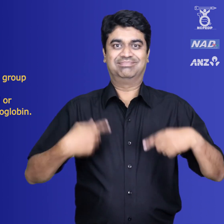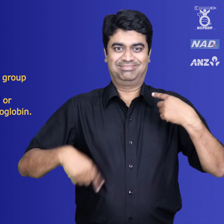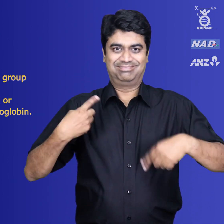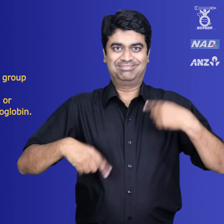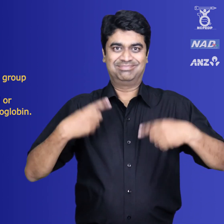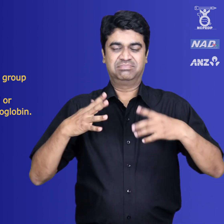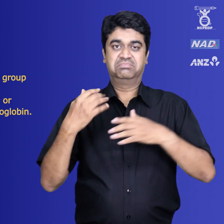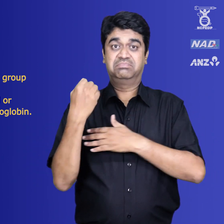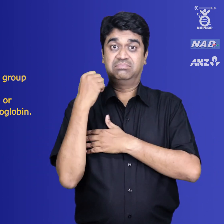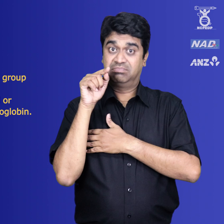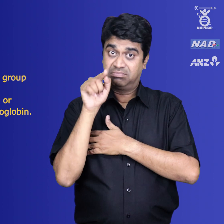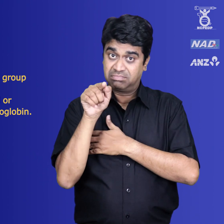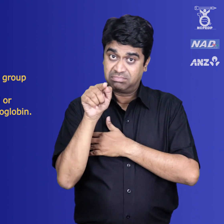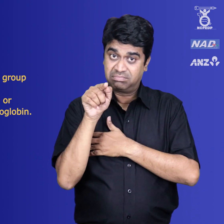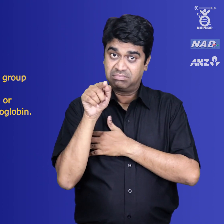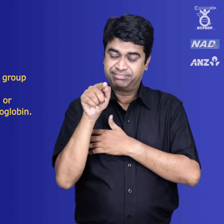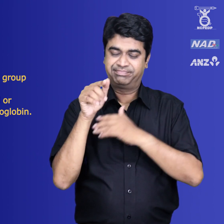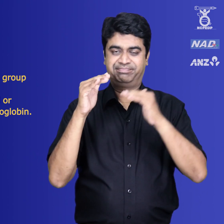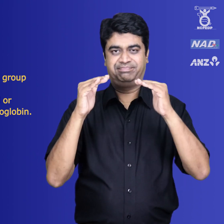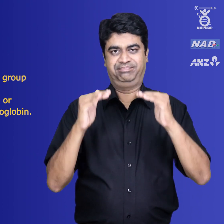amounts of hemoglobin.